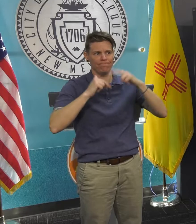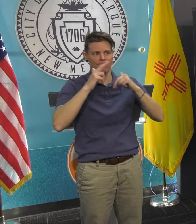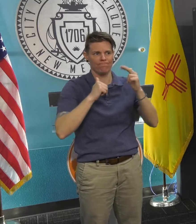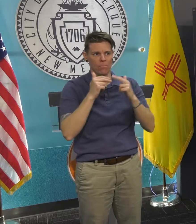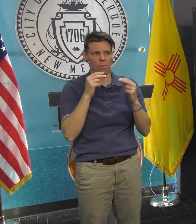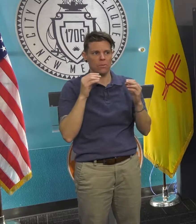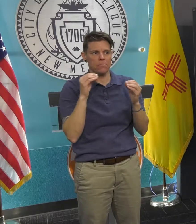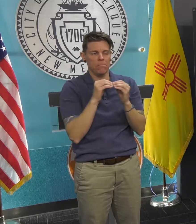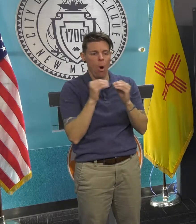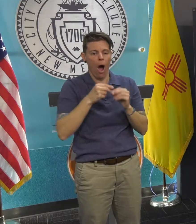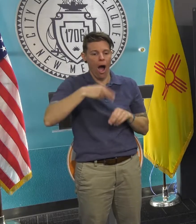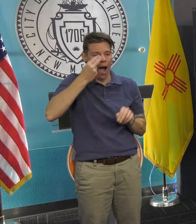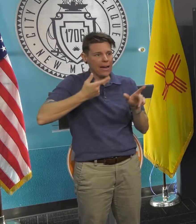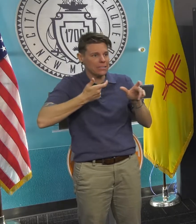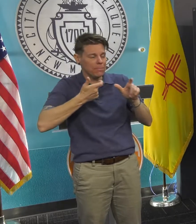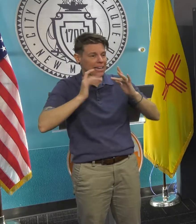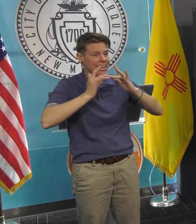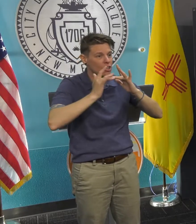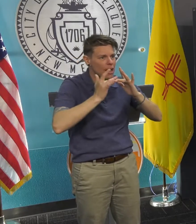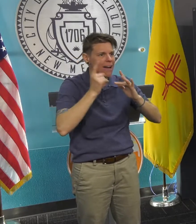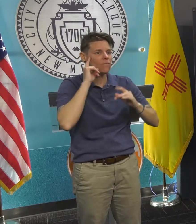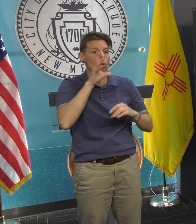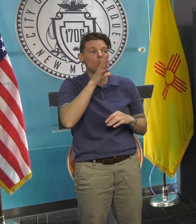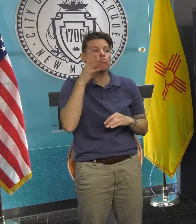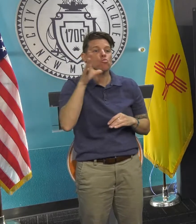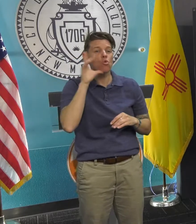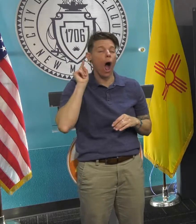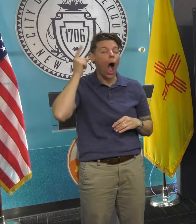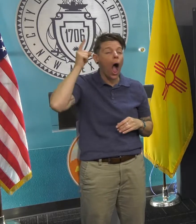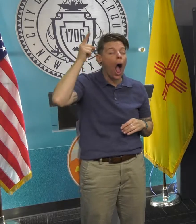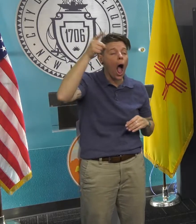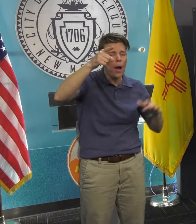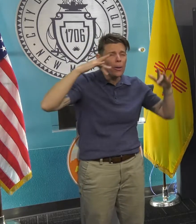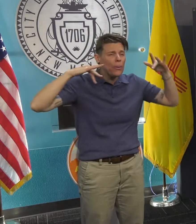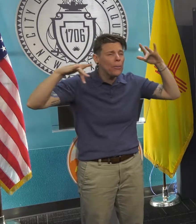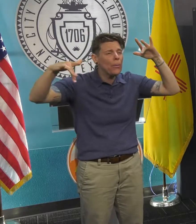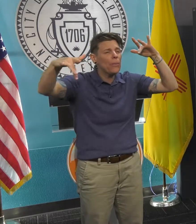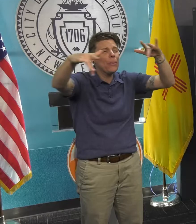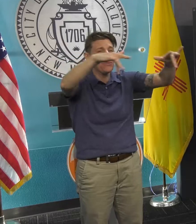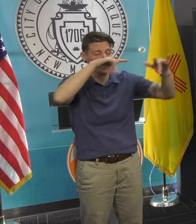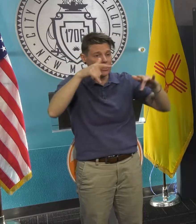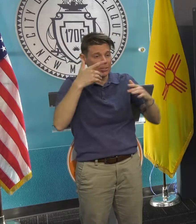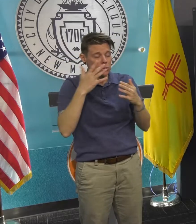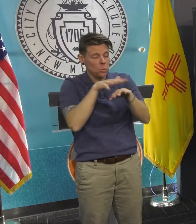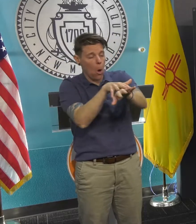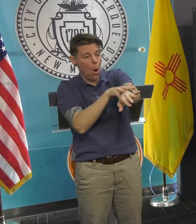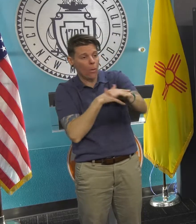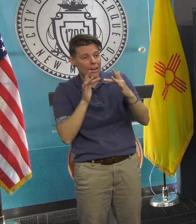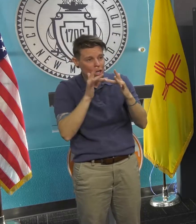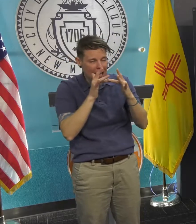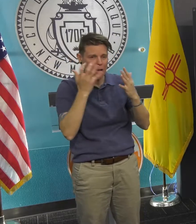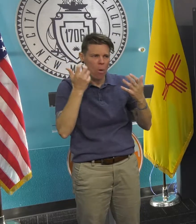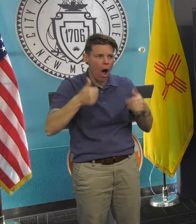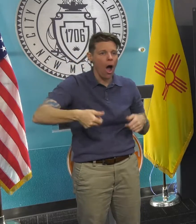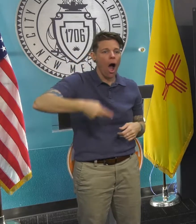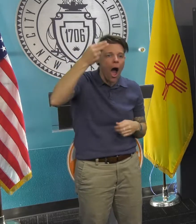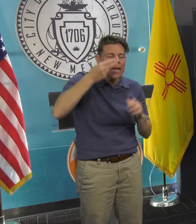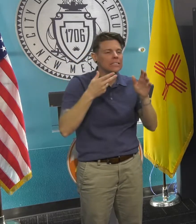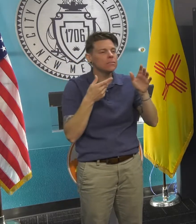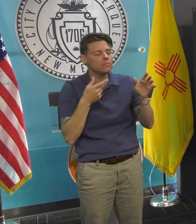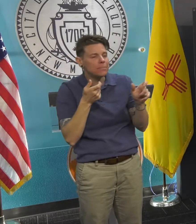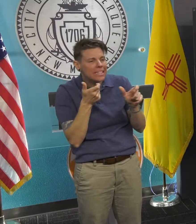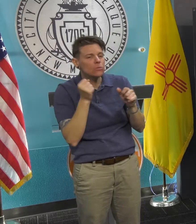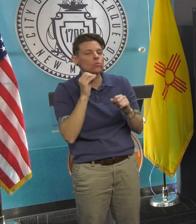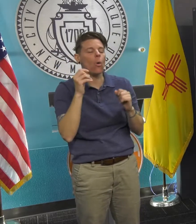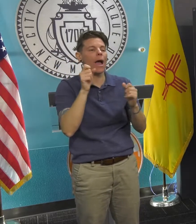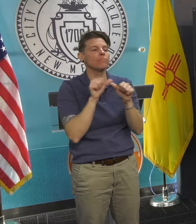for school, economic opportunities, and essential activities, such as replying to the census,